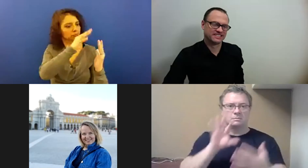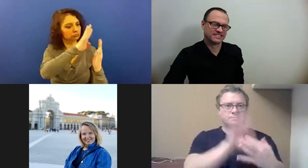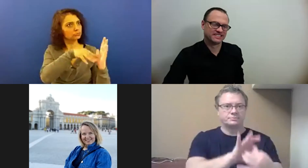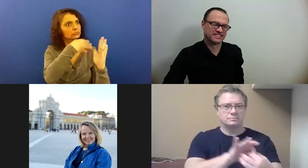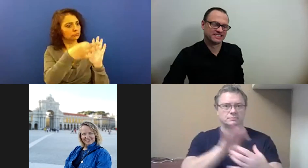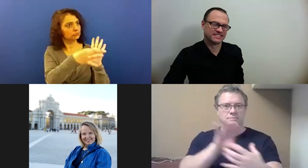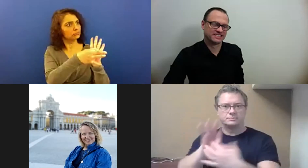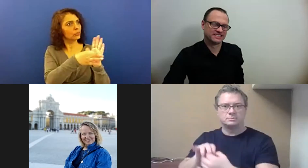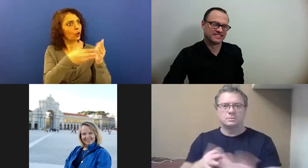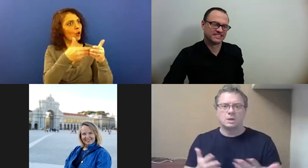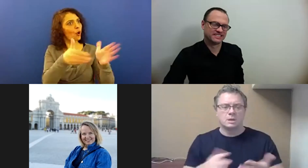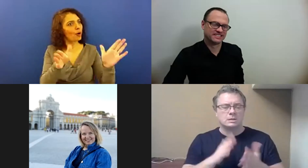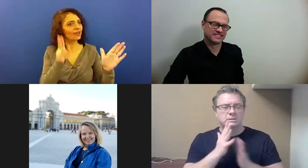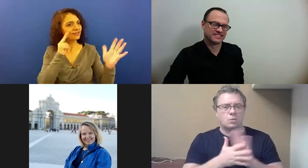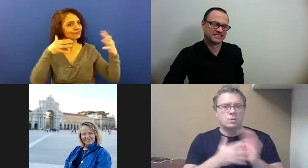I approached the EUD.